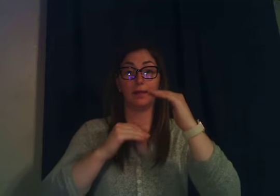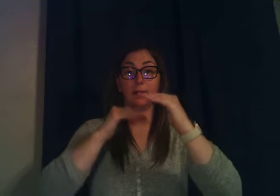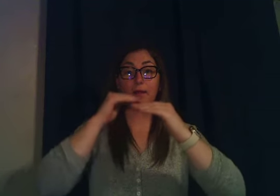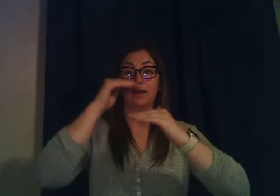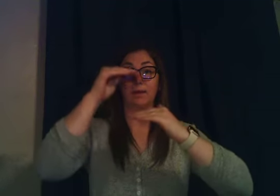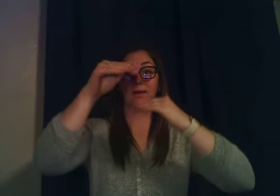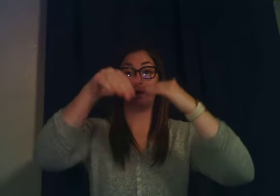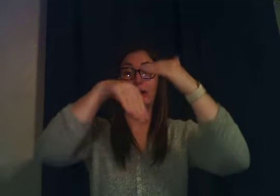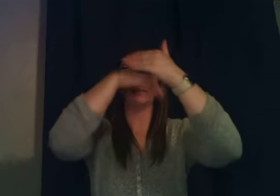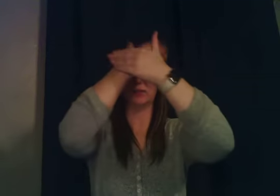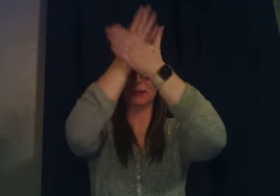heavenly.